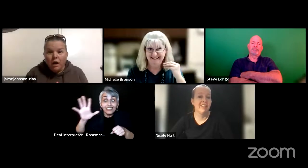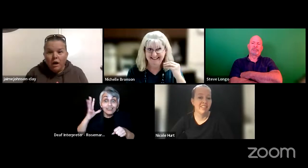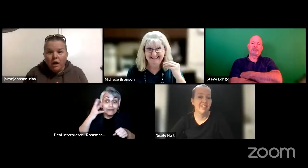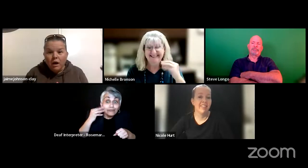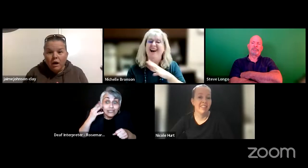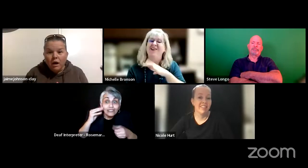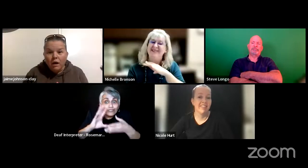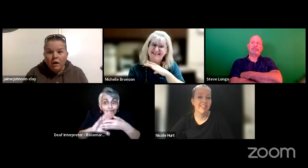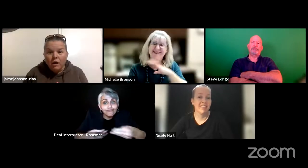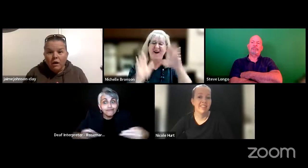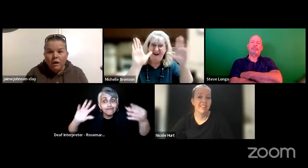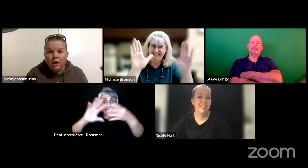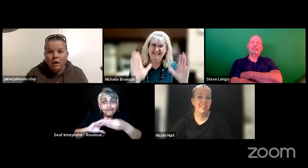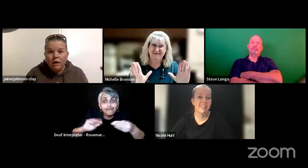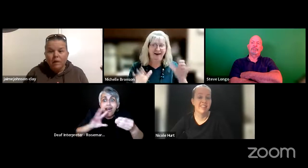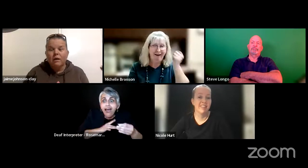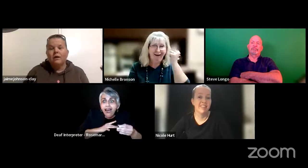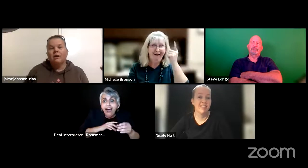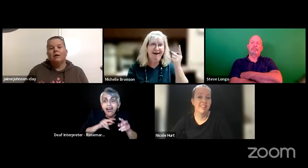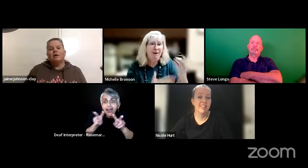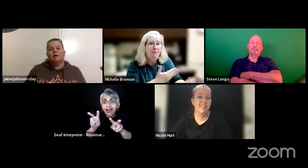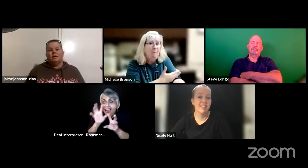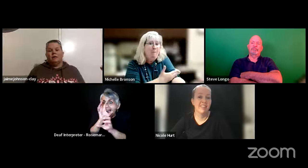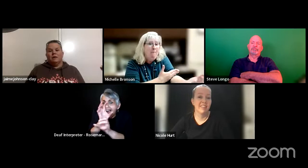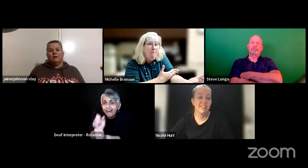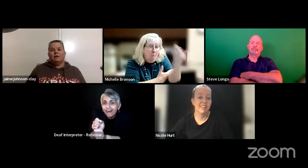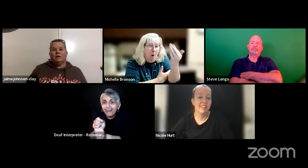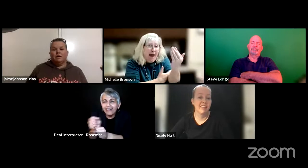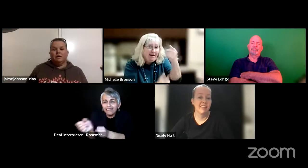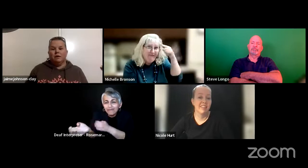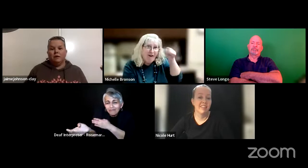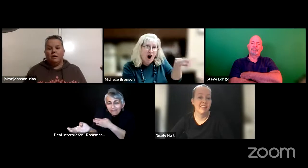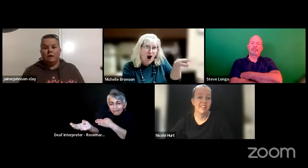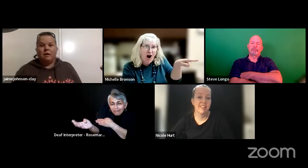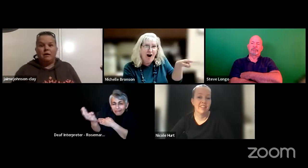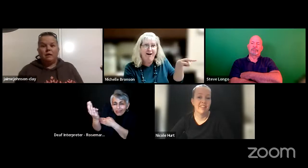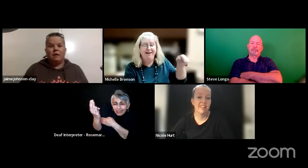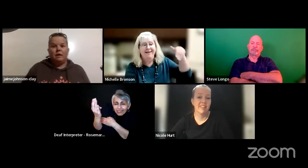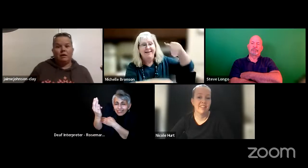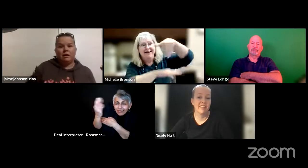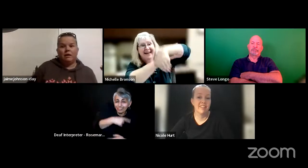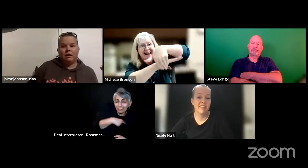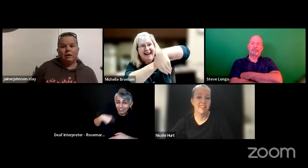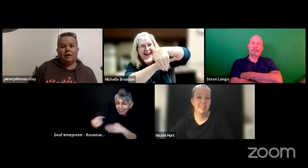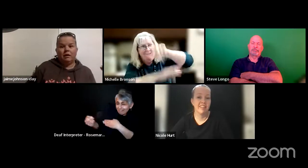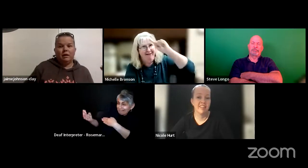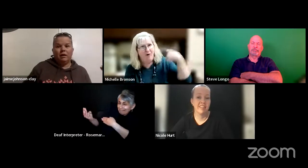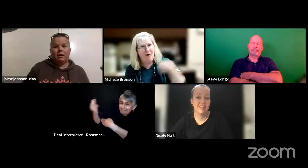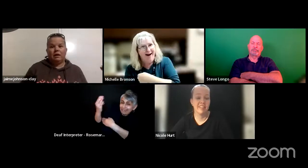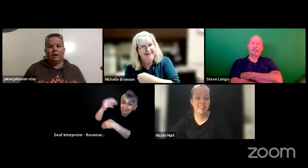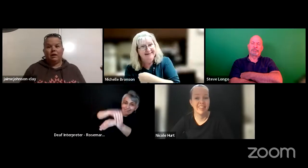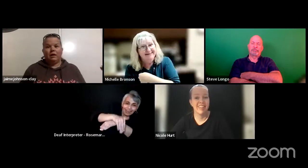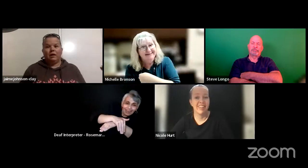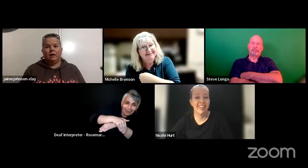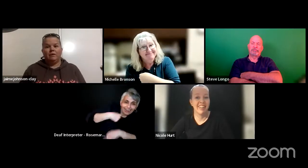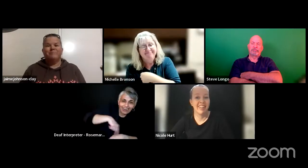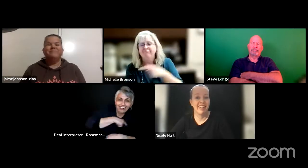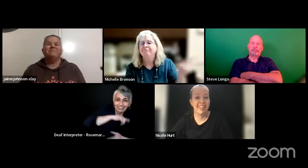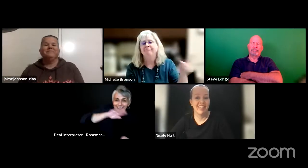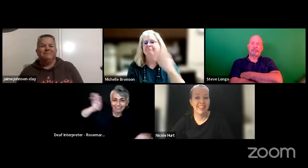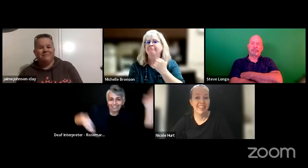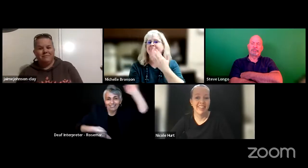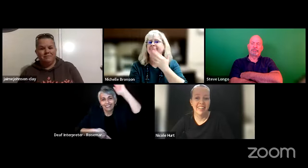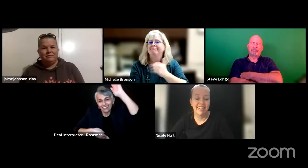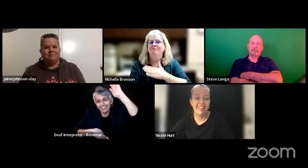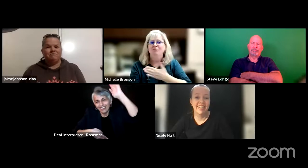joined in to share her experience. It was really cool. It was so awesome. And it was super early in the morning for her,